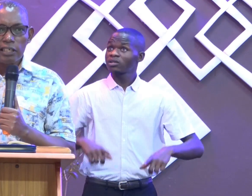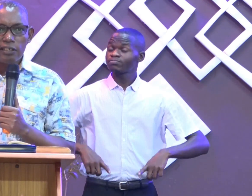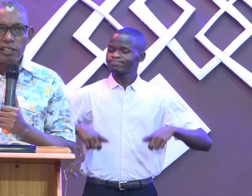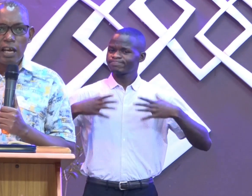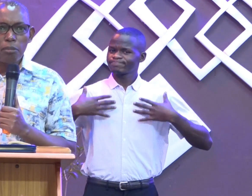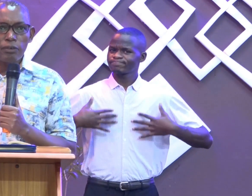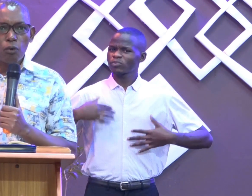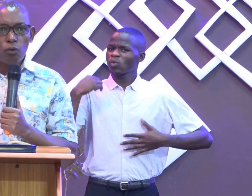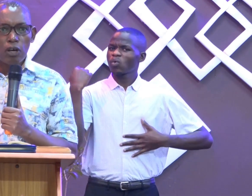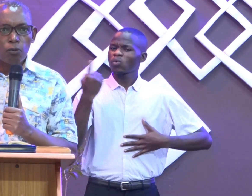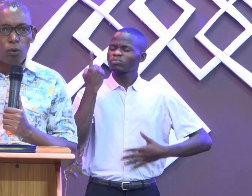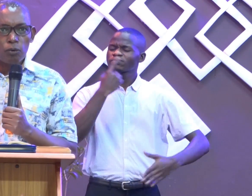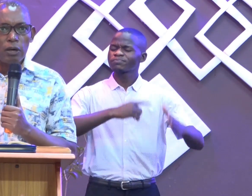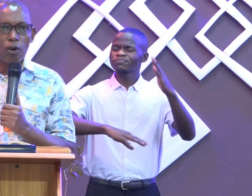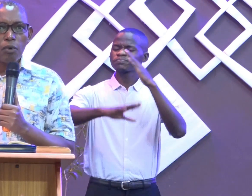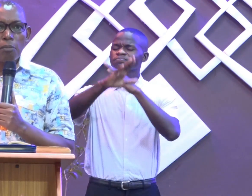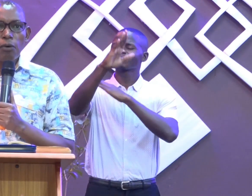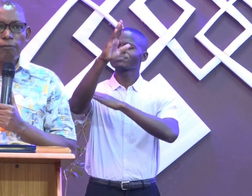themselves.